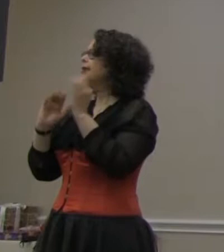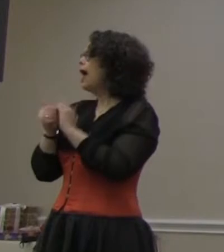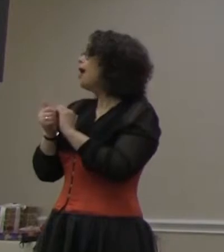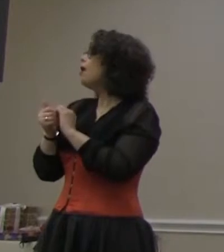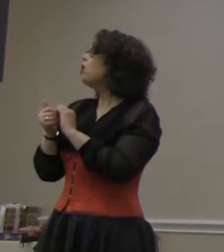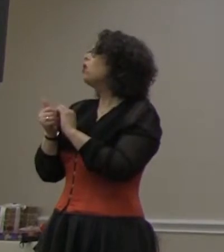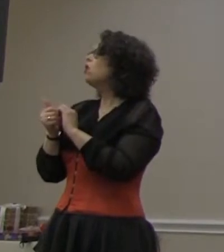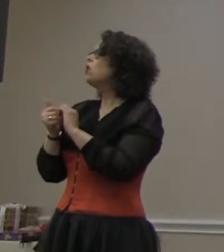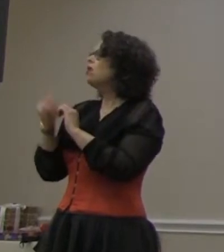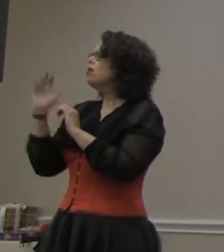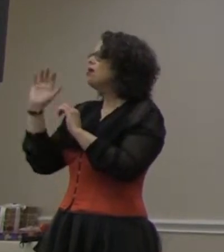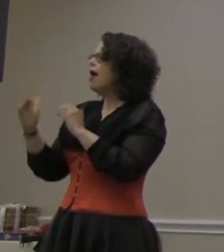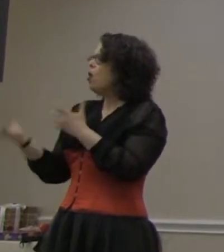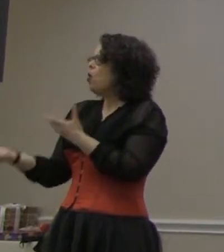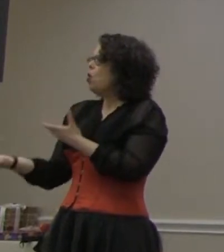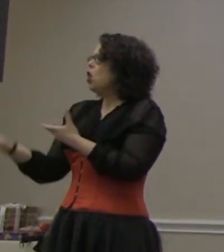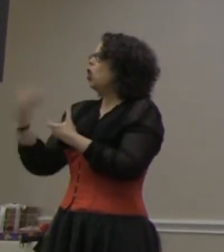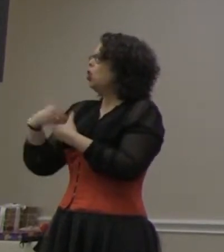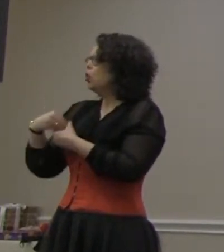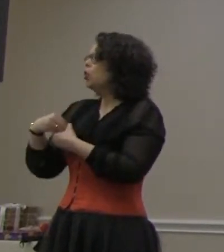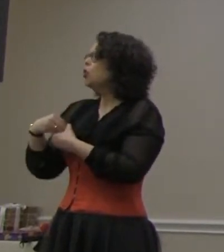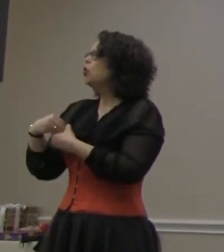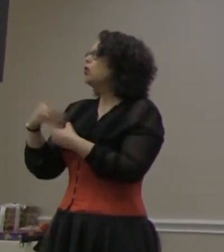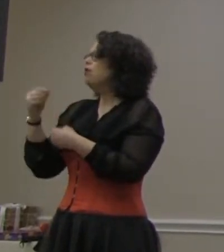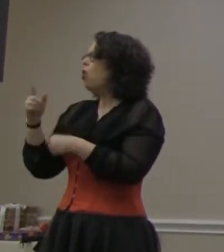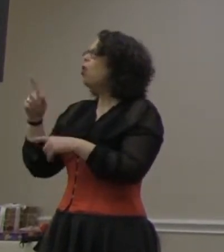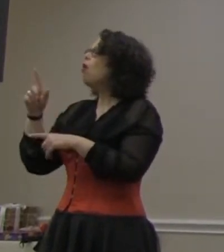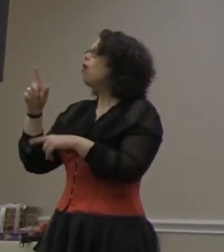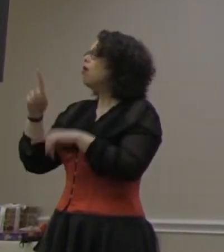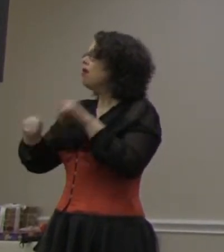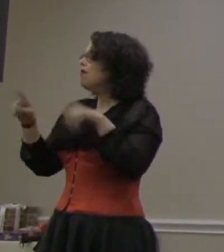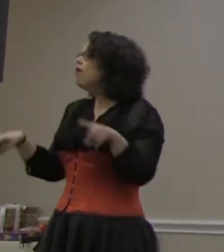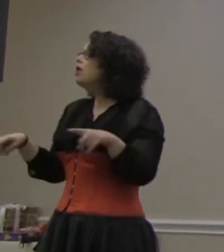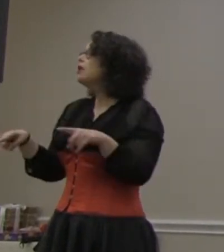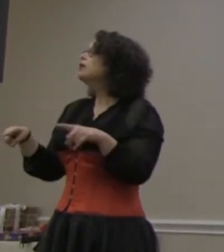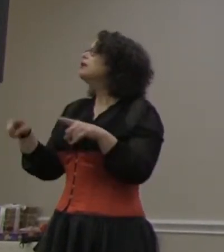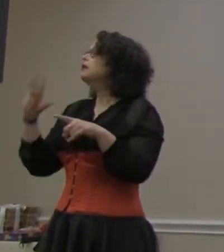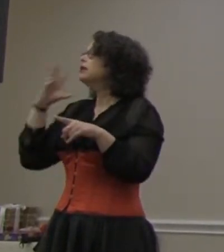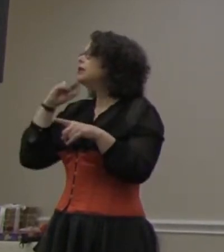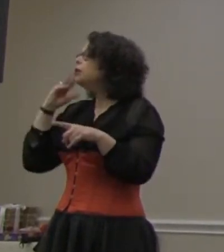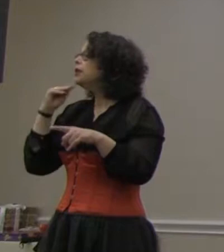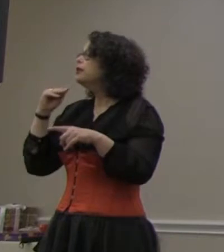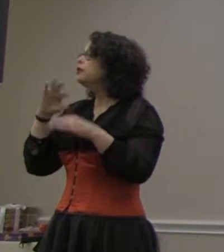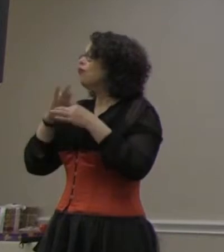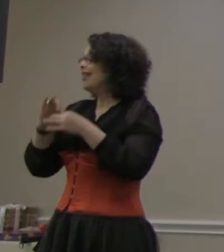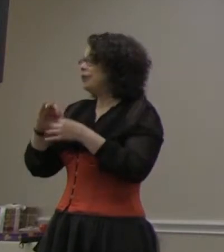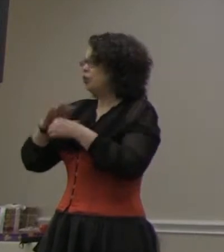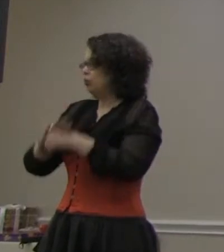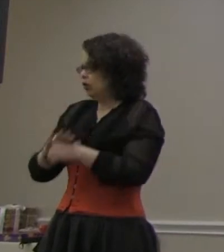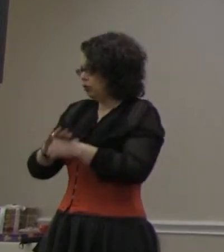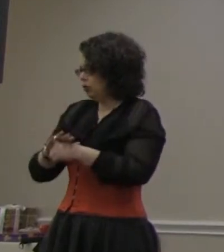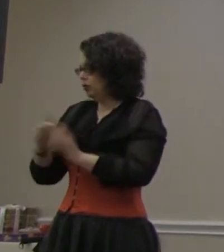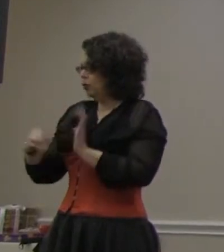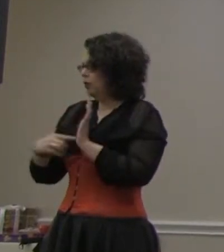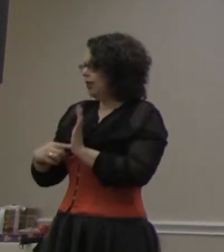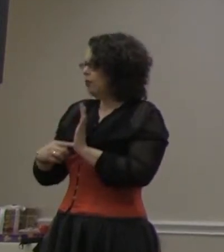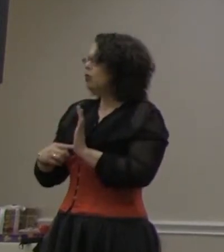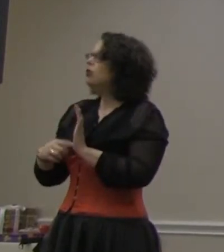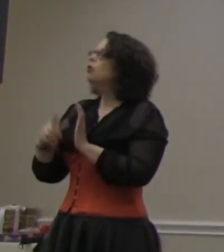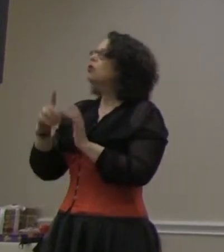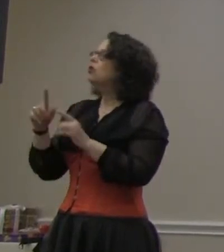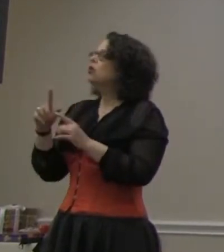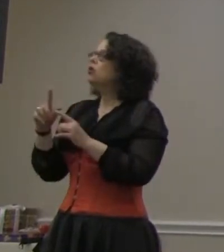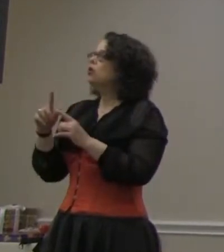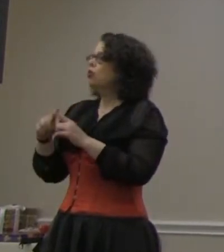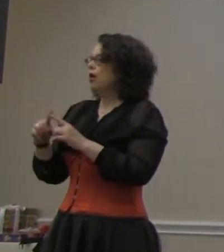that factors for various experiences of oppression. For example, when we contact